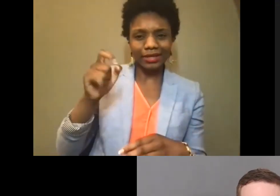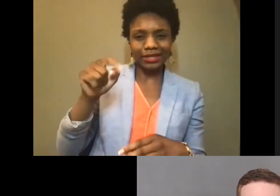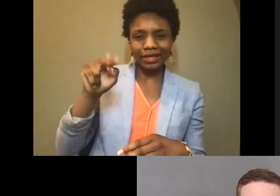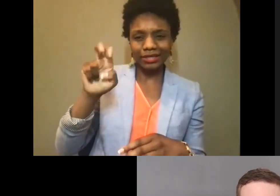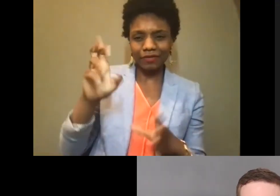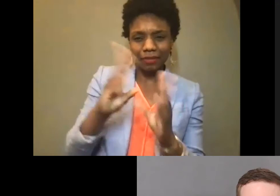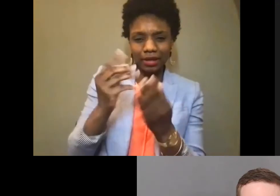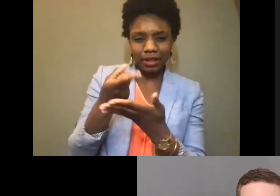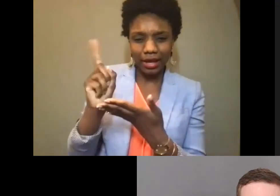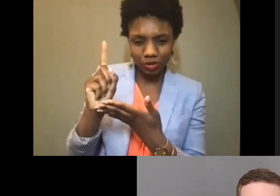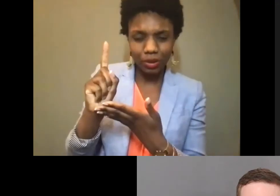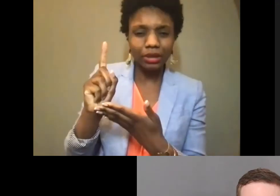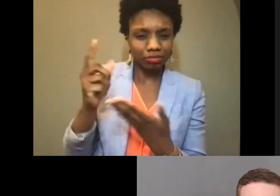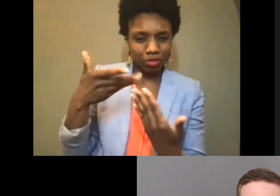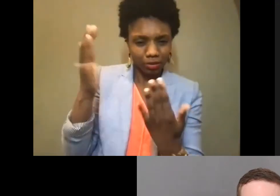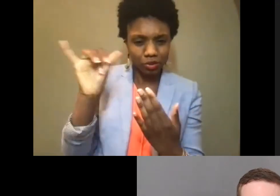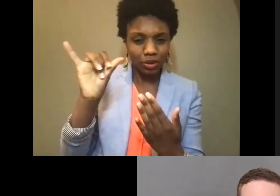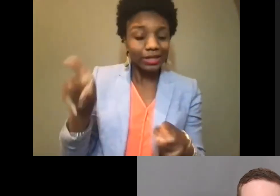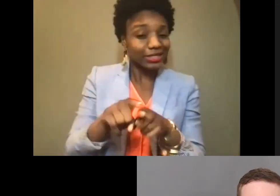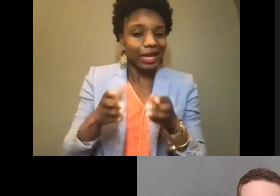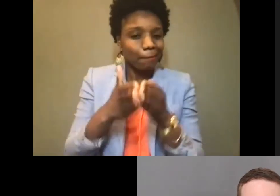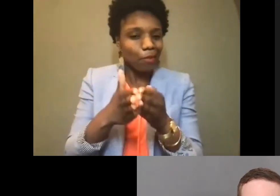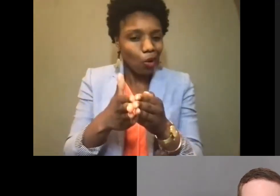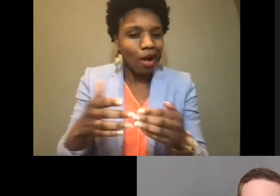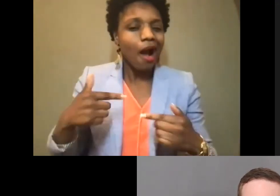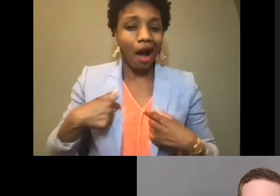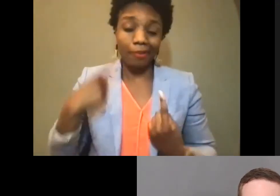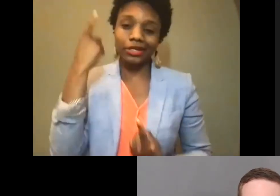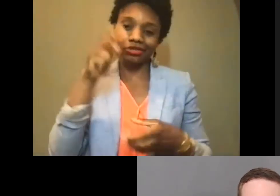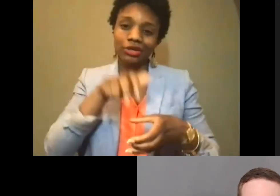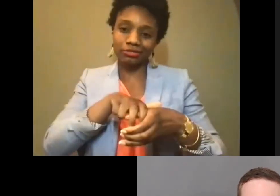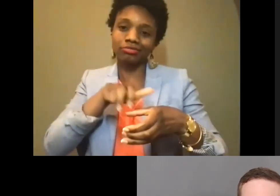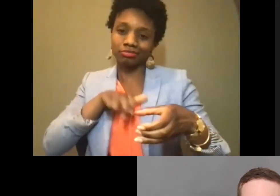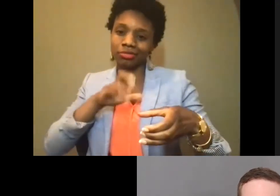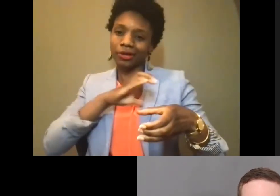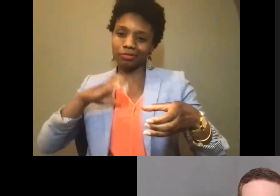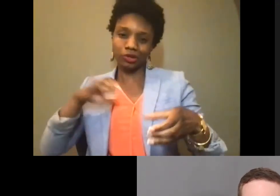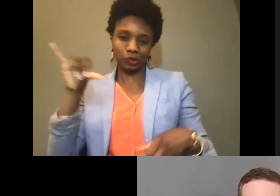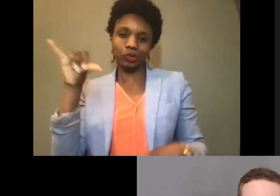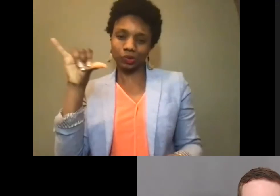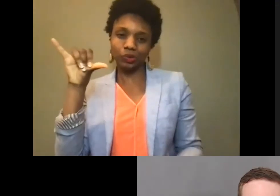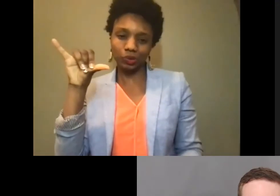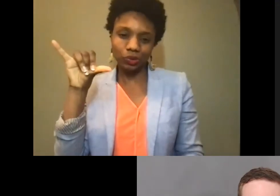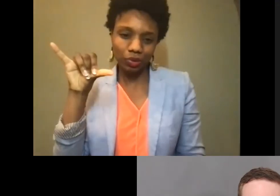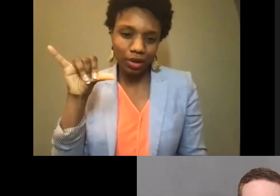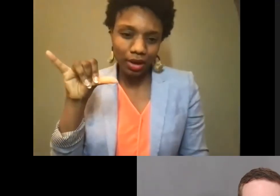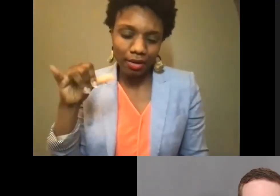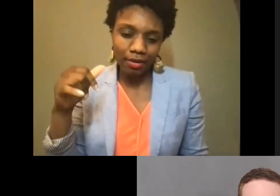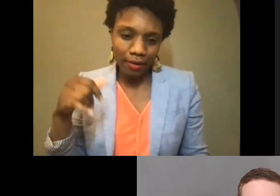probably in the same boat where I'm considering leaving the commission as well. It's just I have a lot of